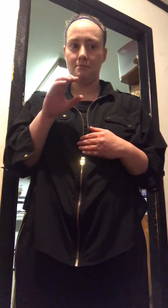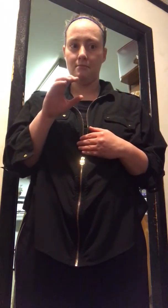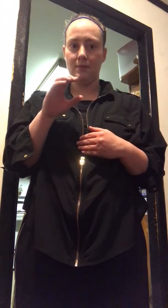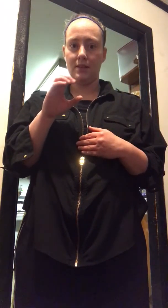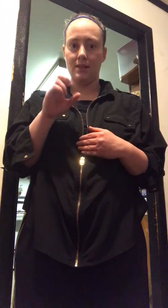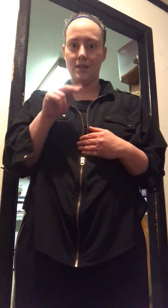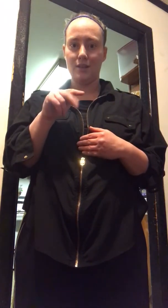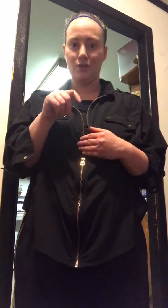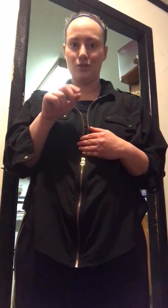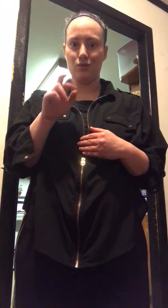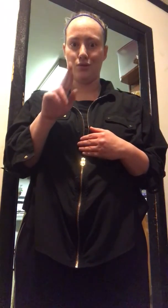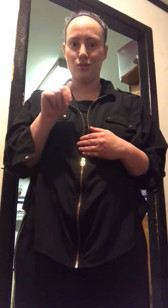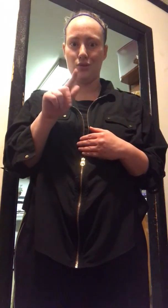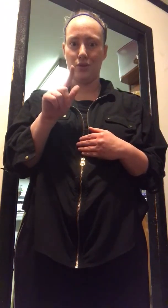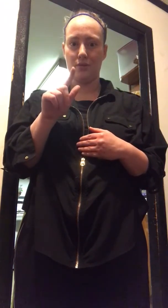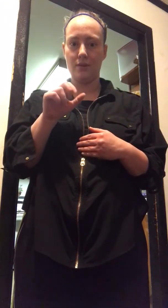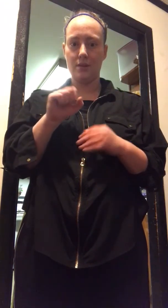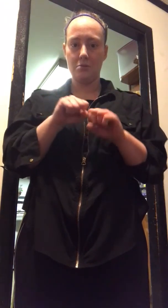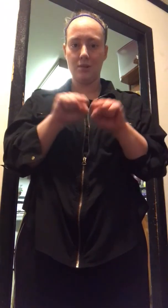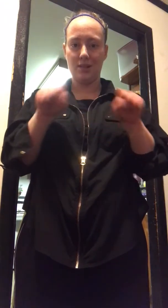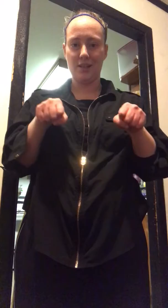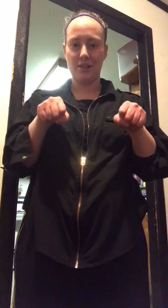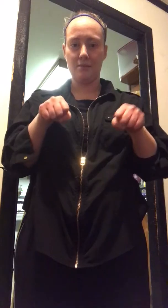brain, and spinal cord.